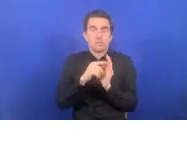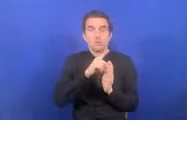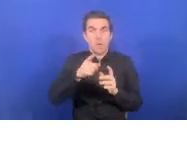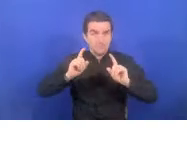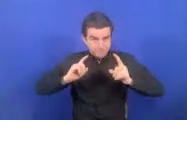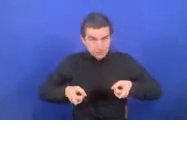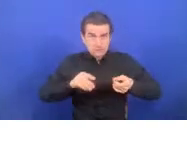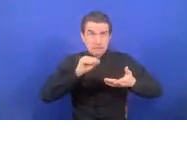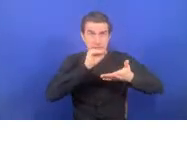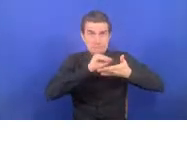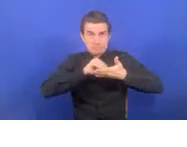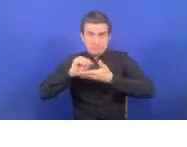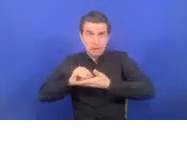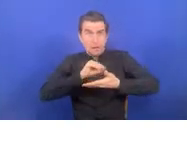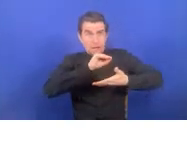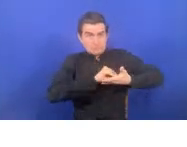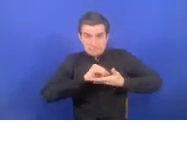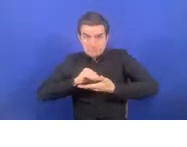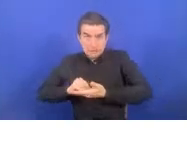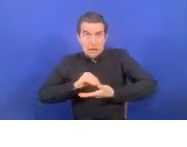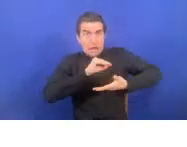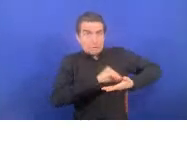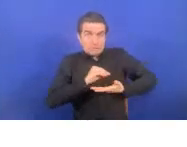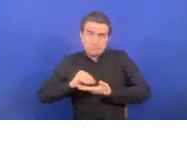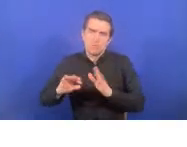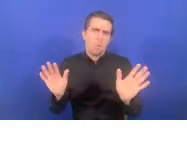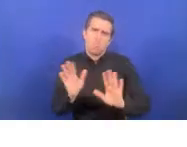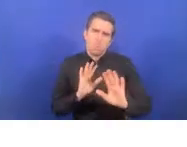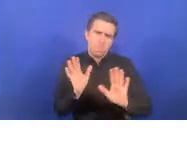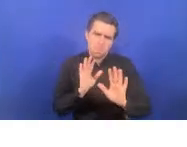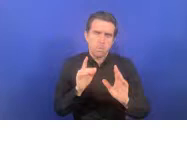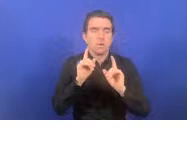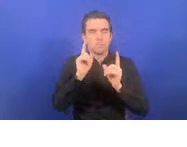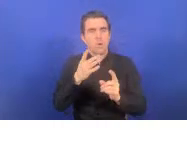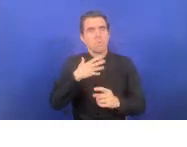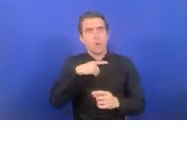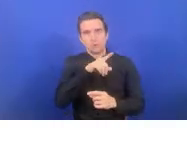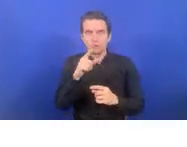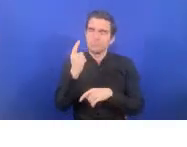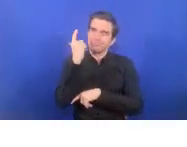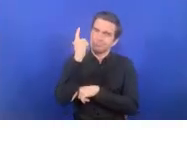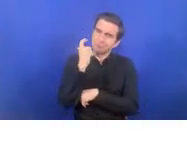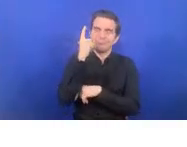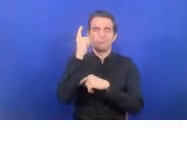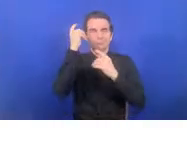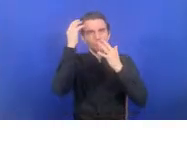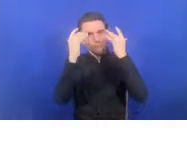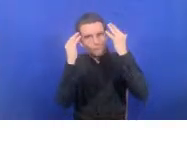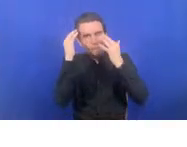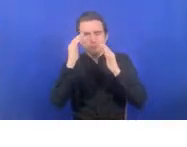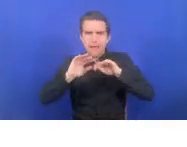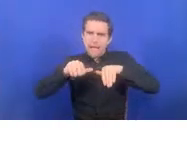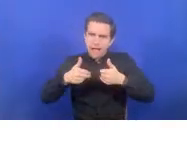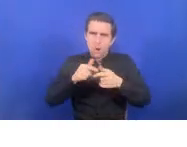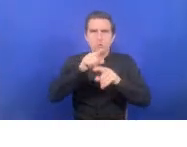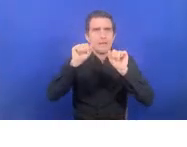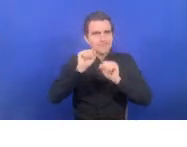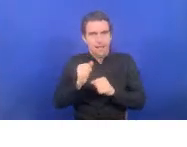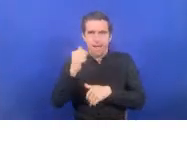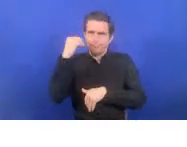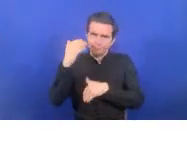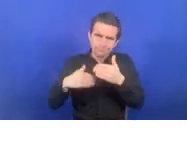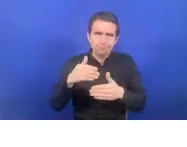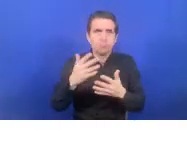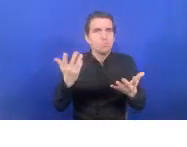start doing. So programmatic area, maybe you want to start work on resource allocation, for example. Okay, what can you do here? What